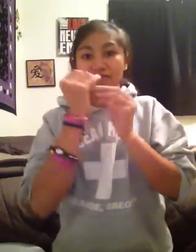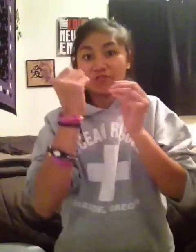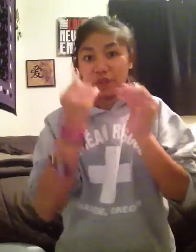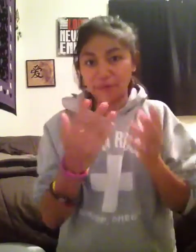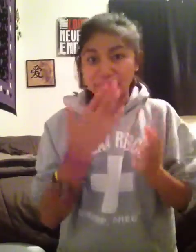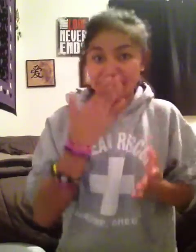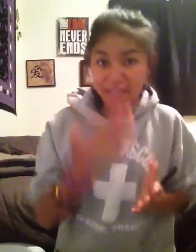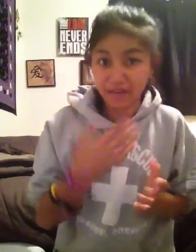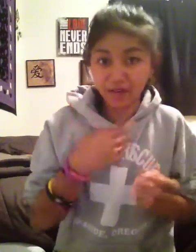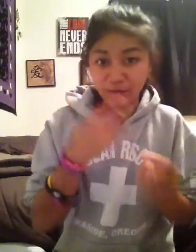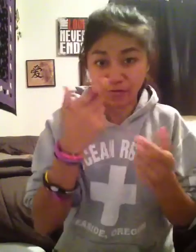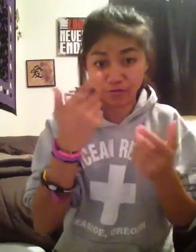So, thank you.